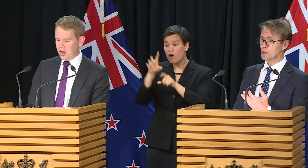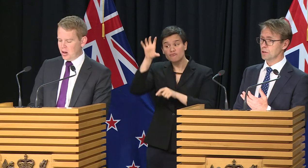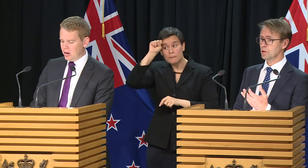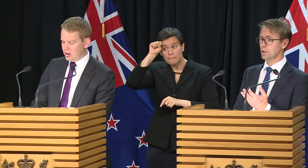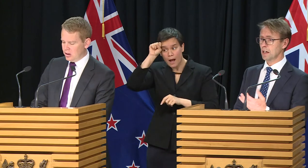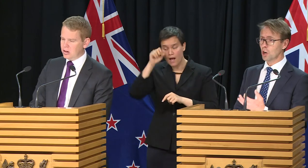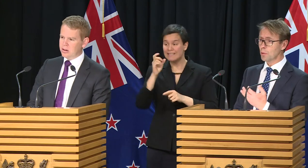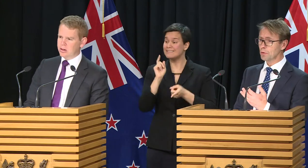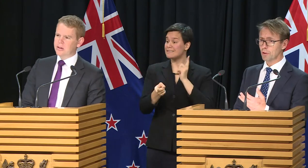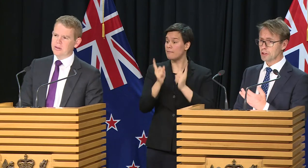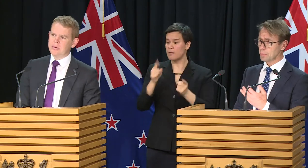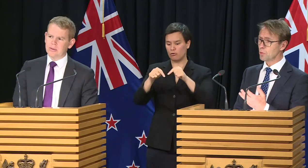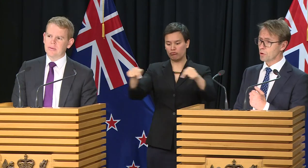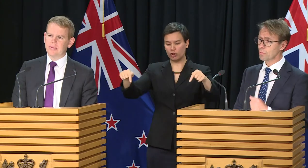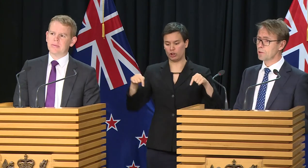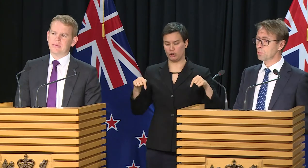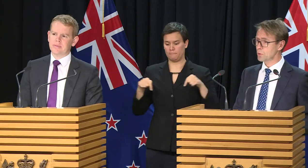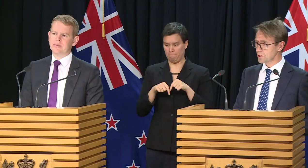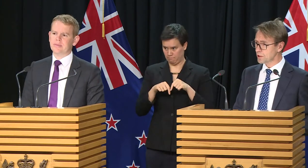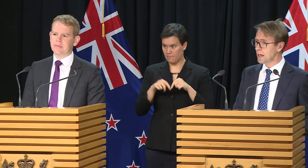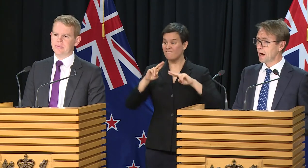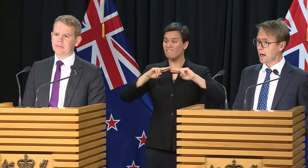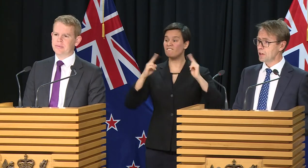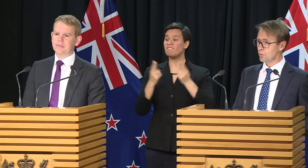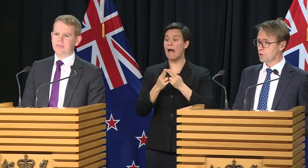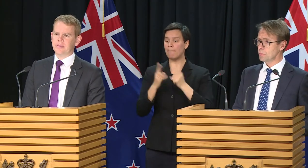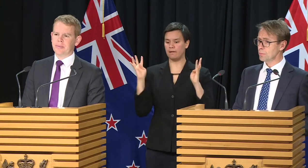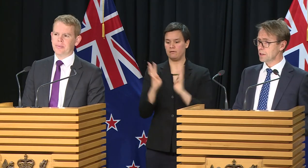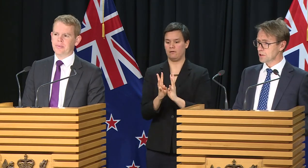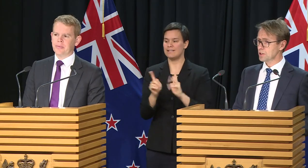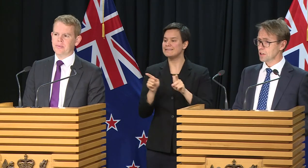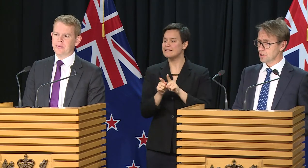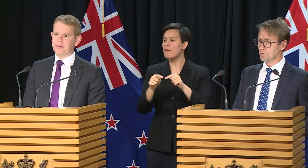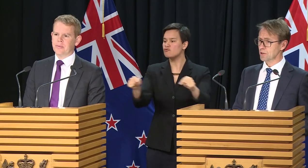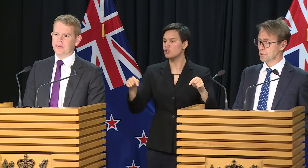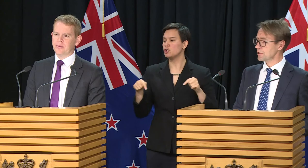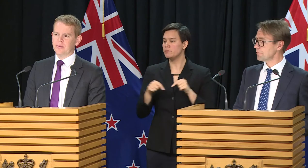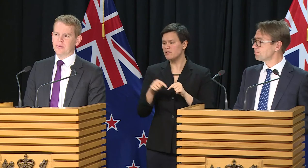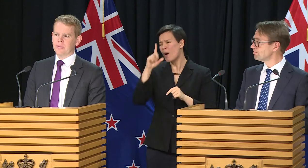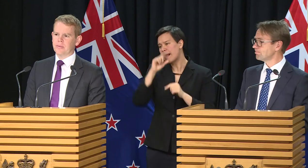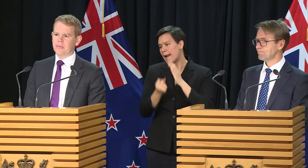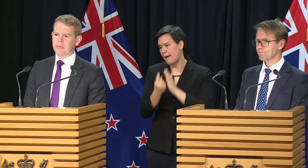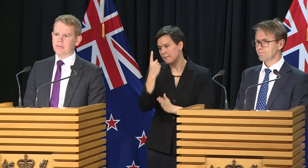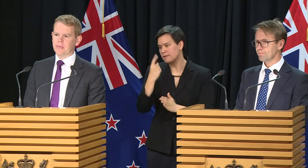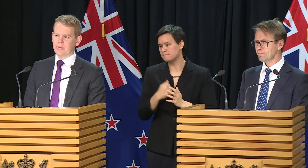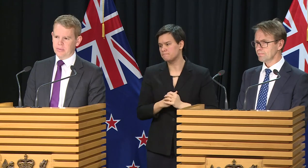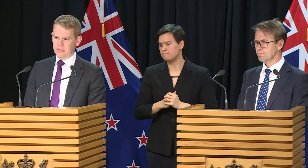units already, so it's not uncommon for there to be more than one person in a room in a managed isolation facility.